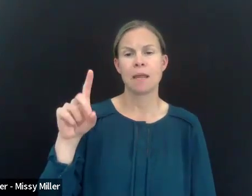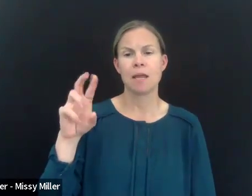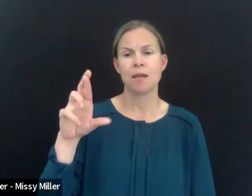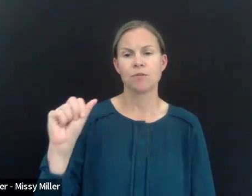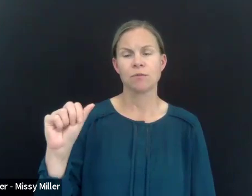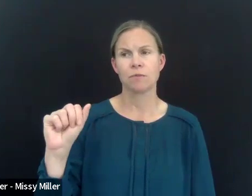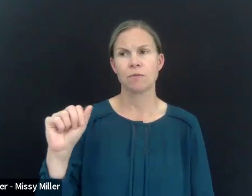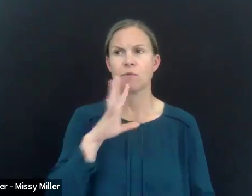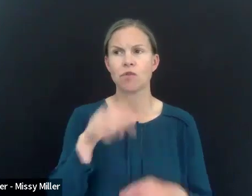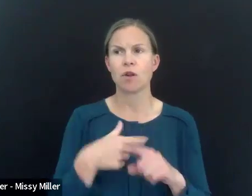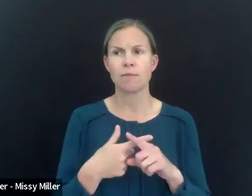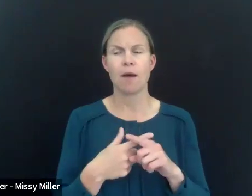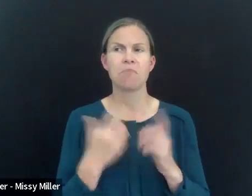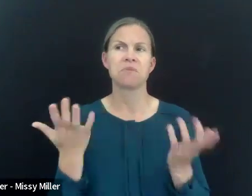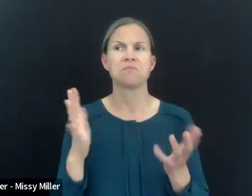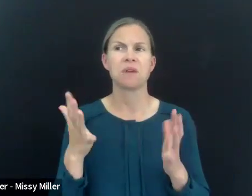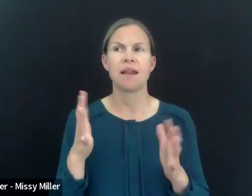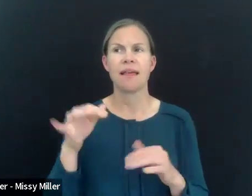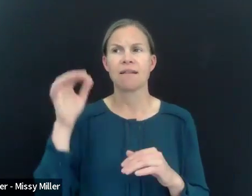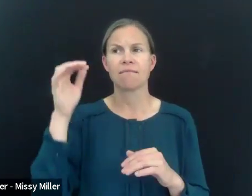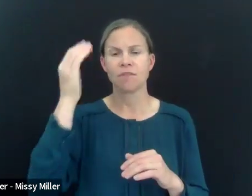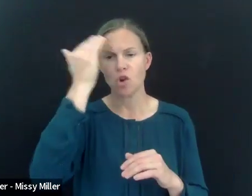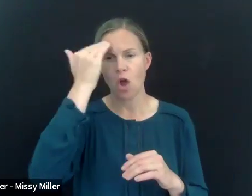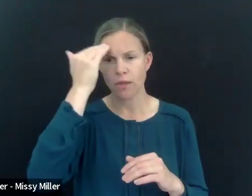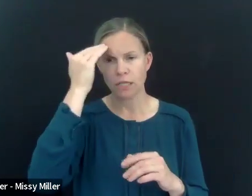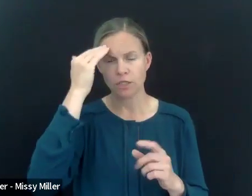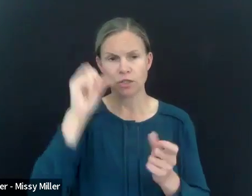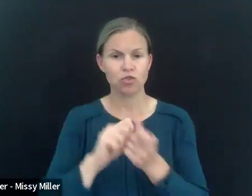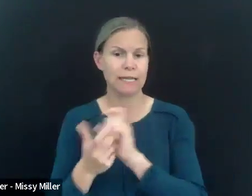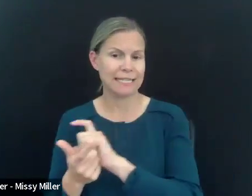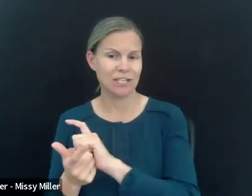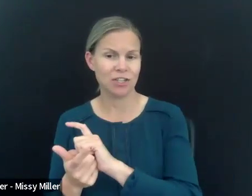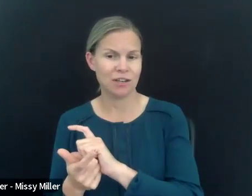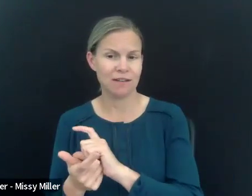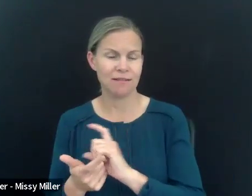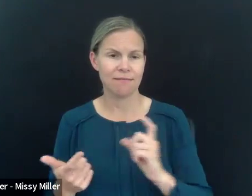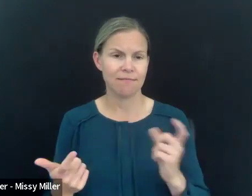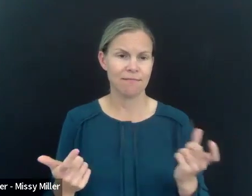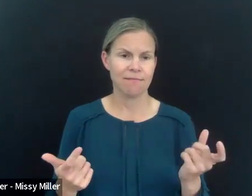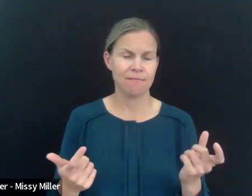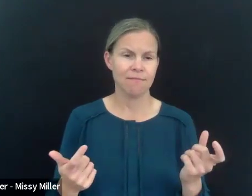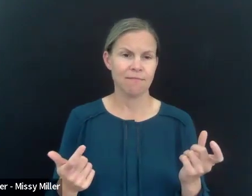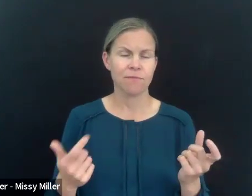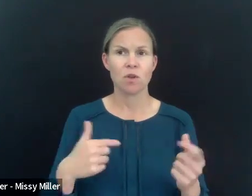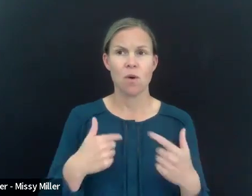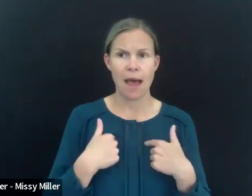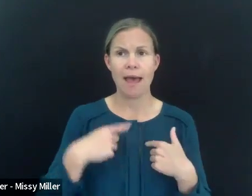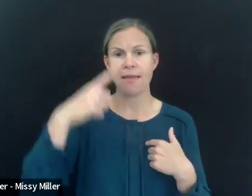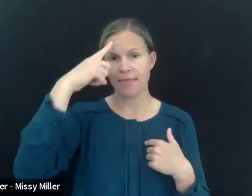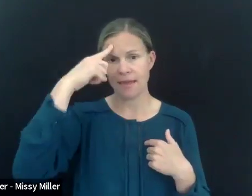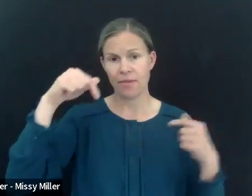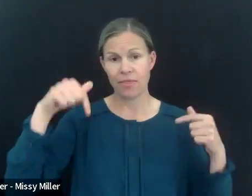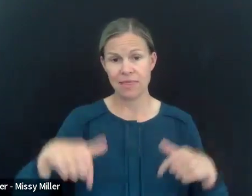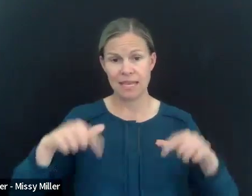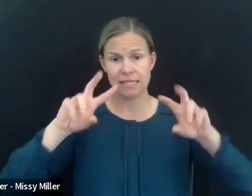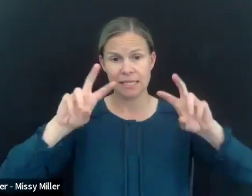that academics use, but I've come to like it because it is what it says it is. I think on these issues,